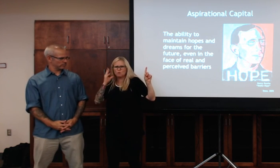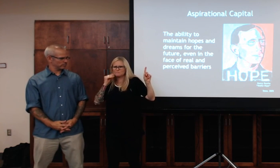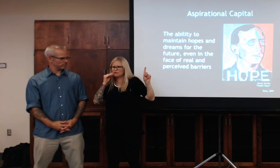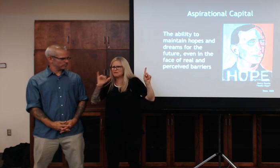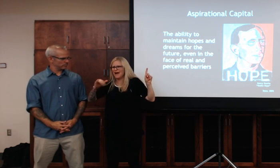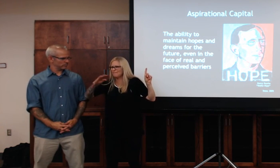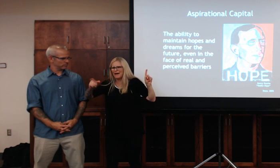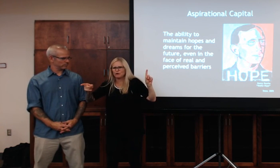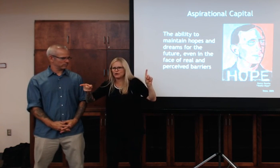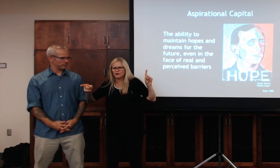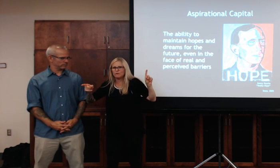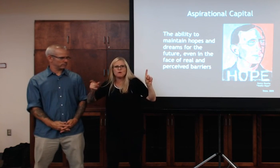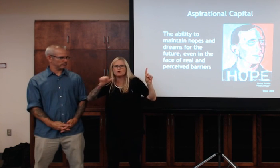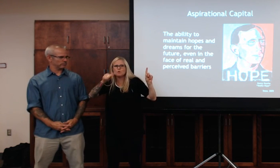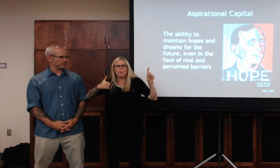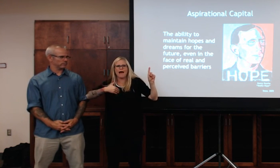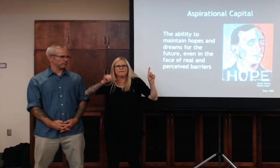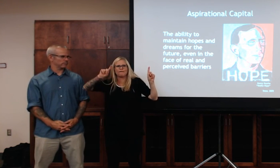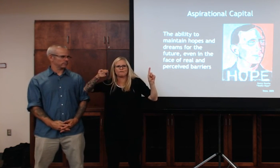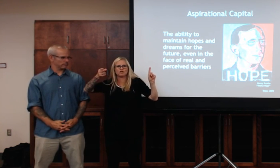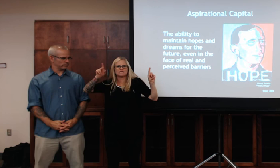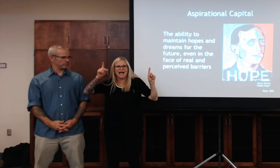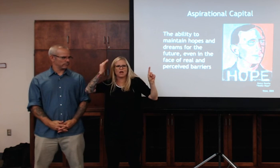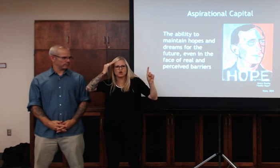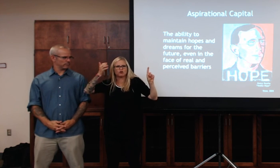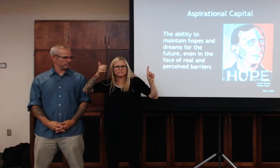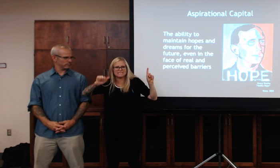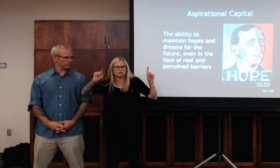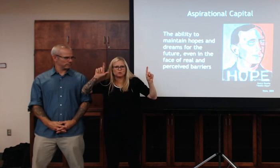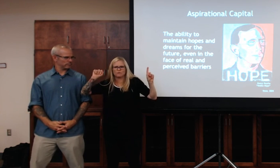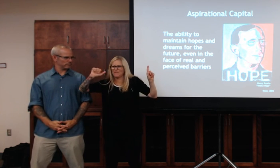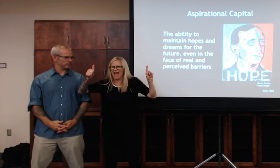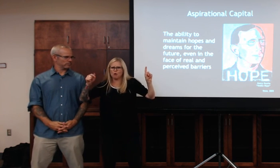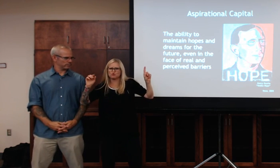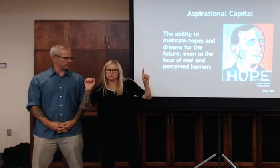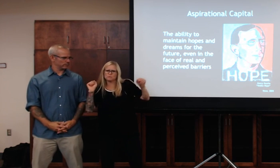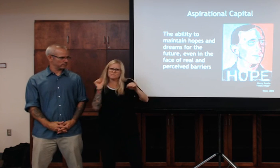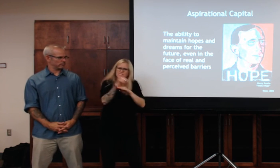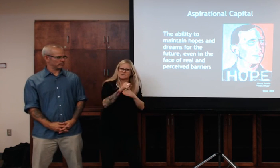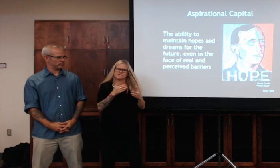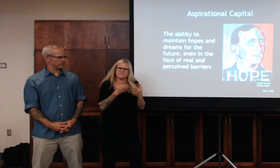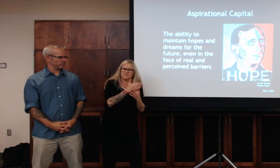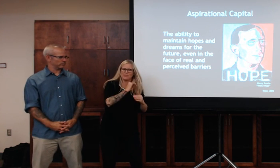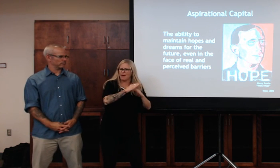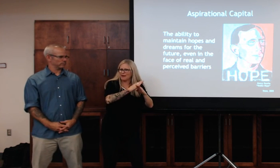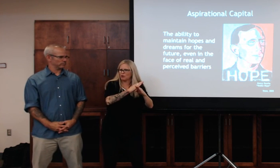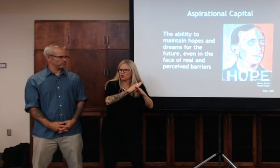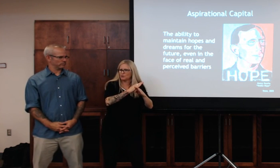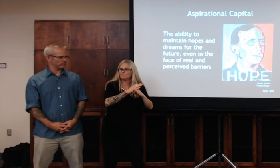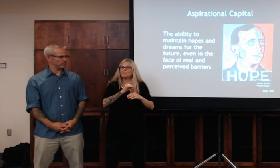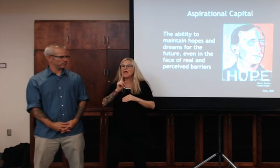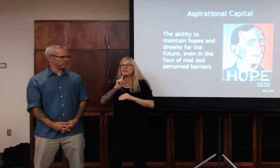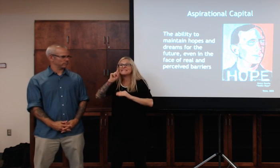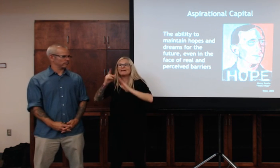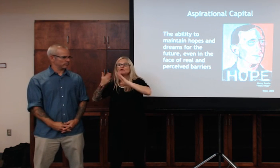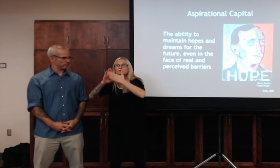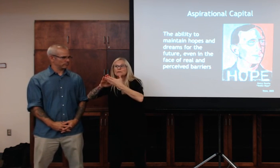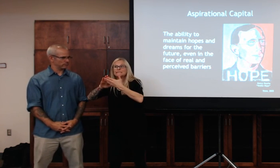hearing people don't experience them. They don't have first-hand knowledge on tools on how to overcome those barriers. The deaf